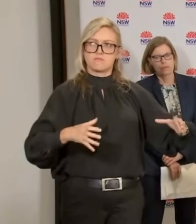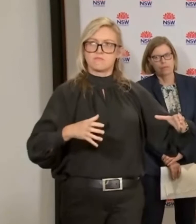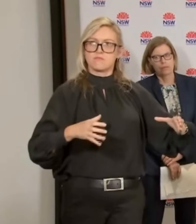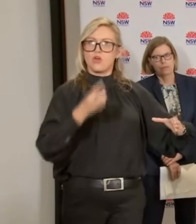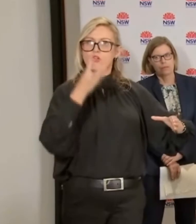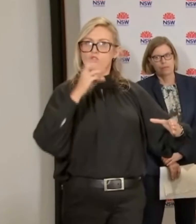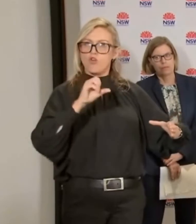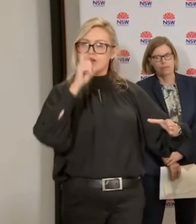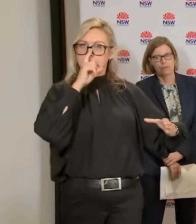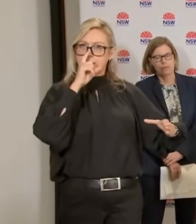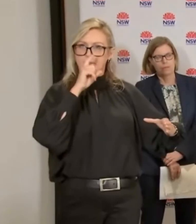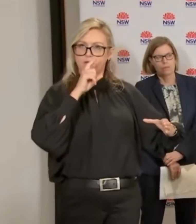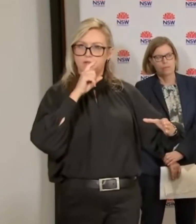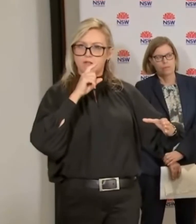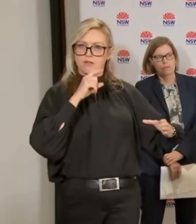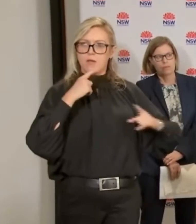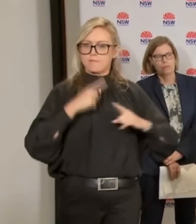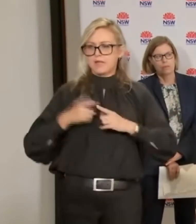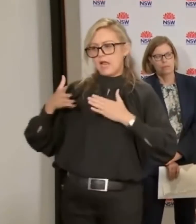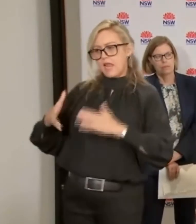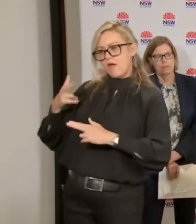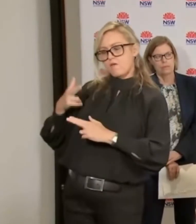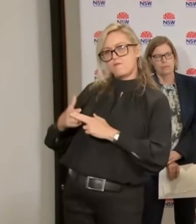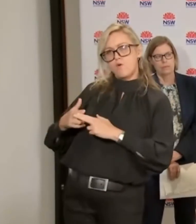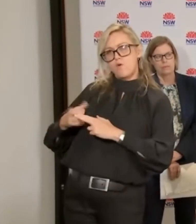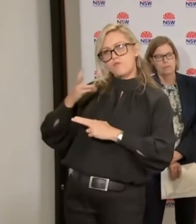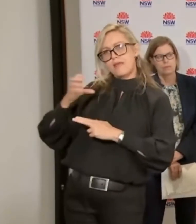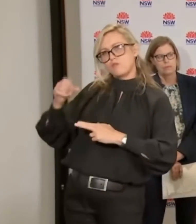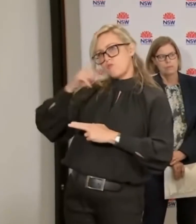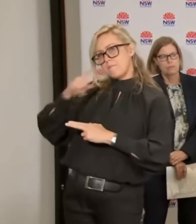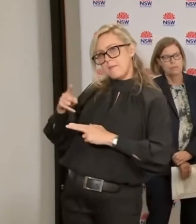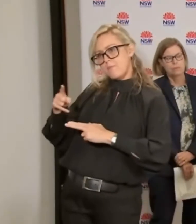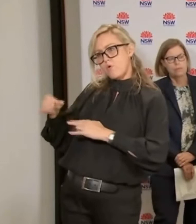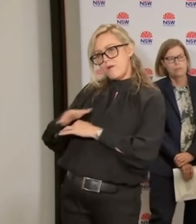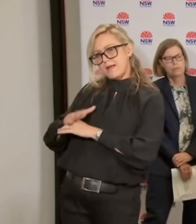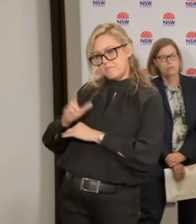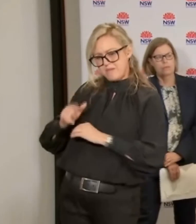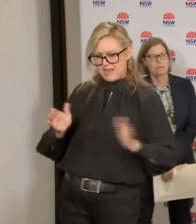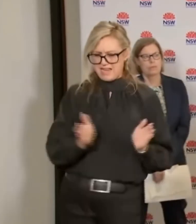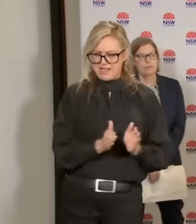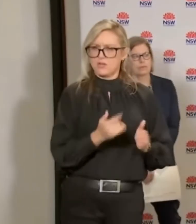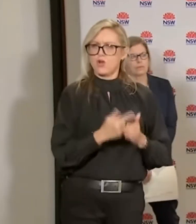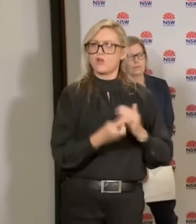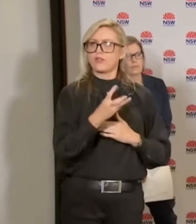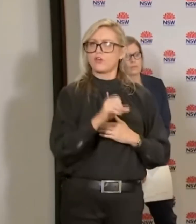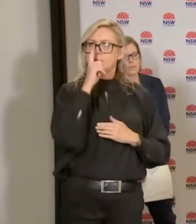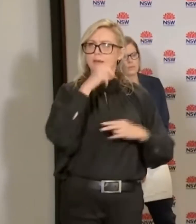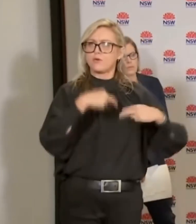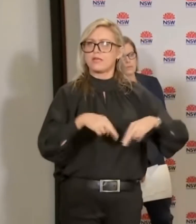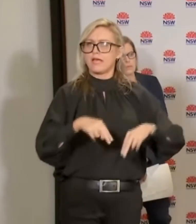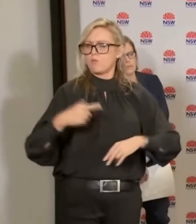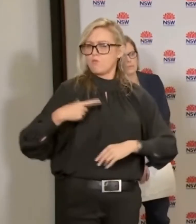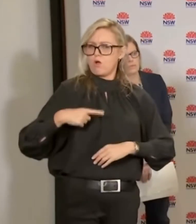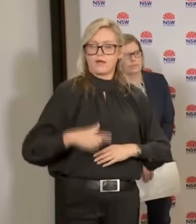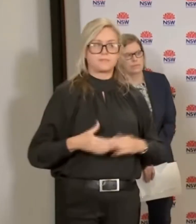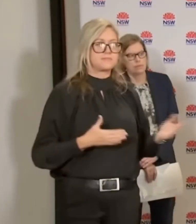whilst allowing this dancing? Because if there's a super spreading event, even though you're only allowing dancing 30 at a time, that